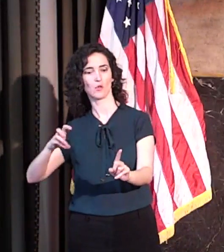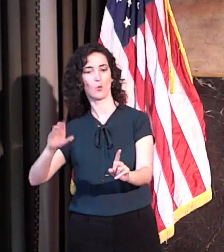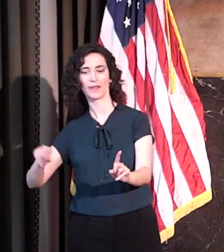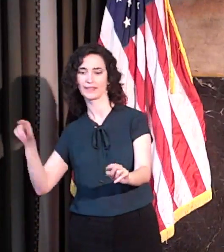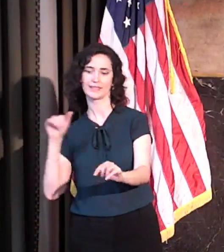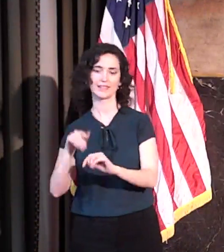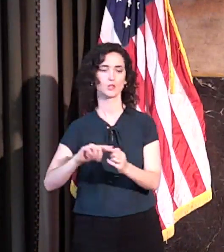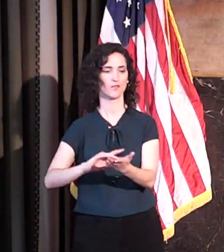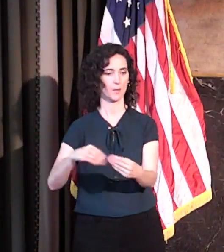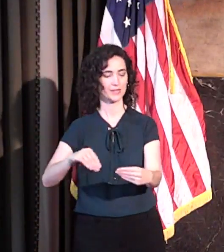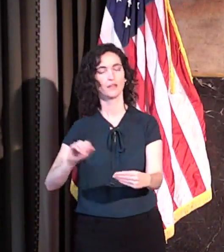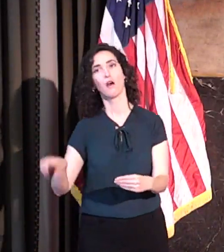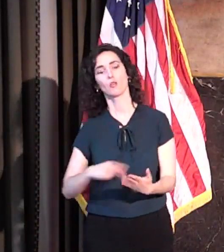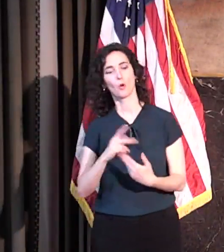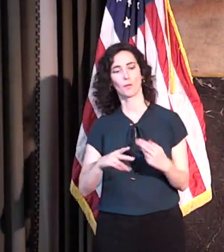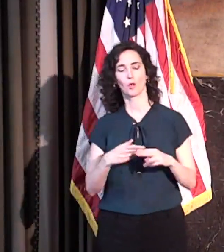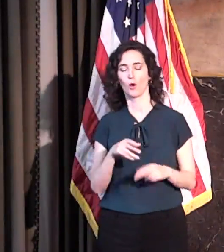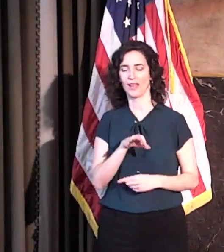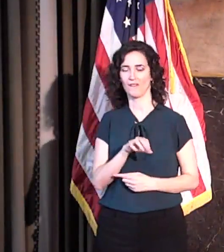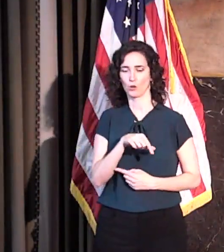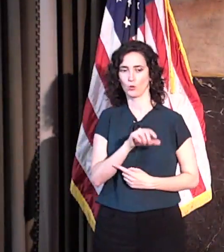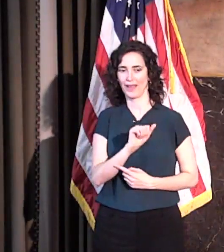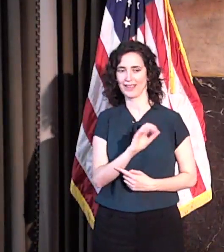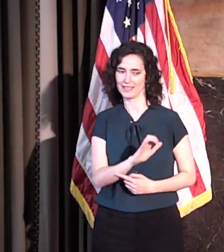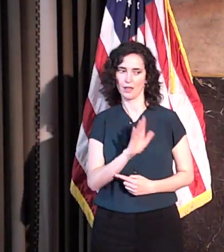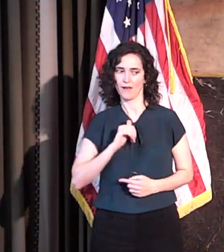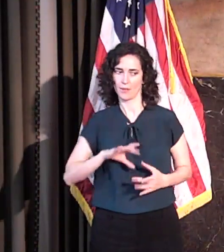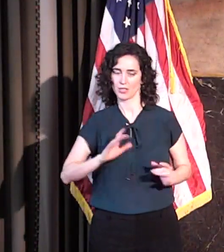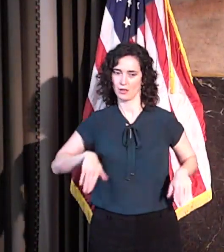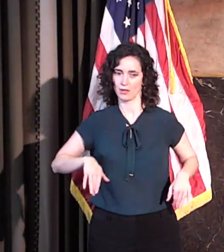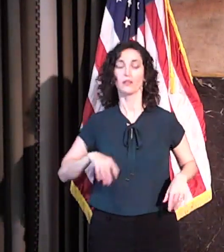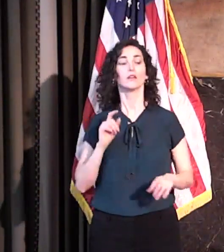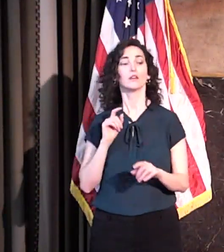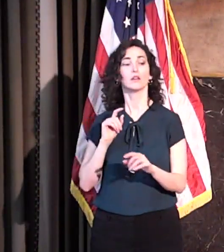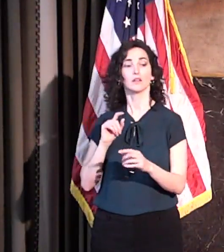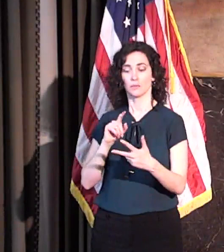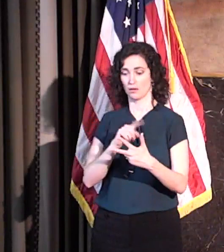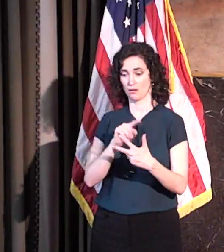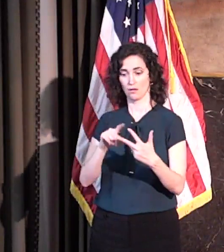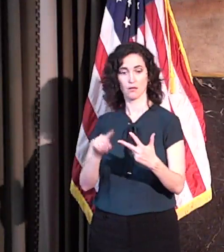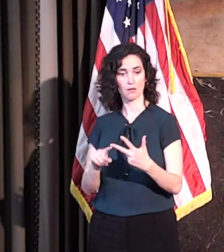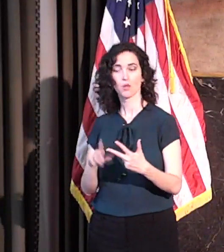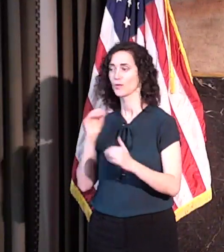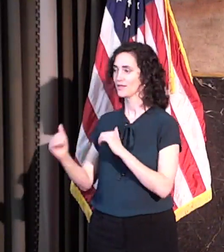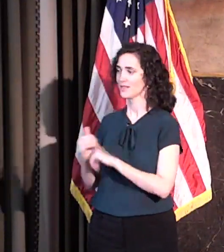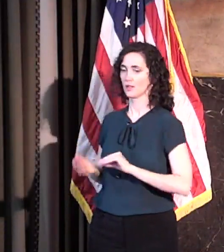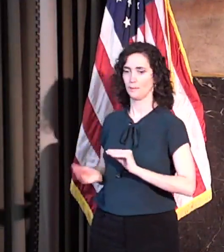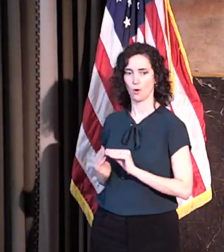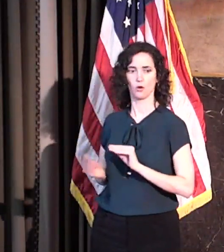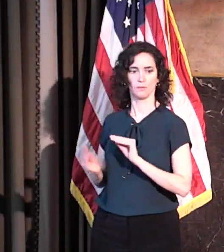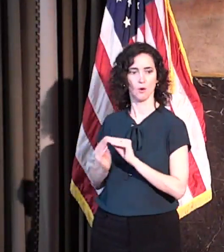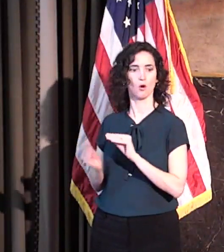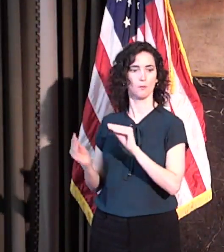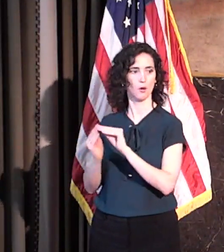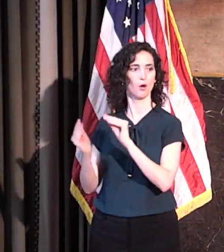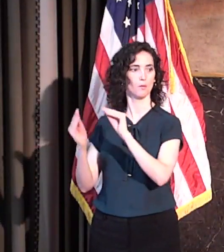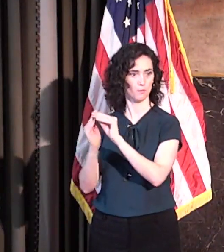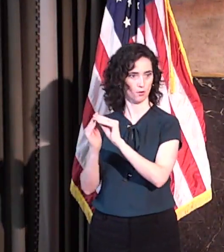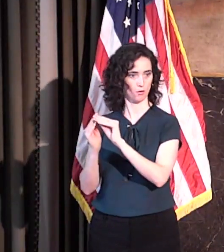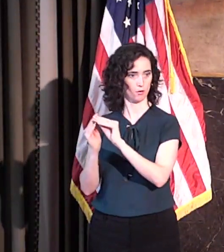didn't mention. We're going to continue to get more and more doses, and we're going to move into a less supply